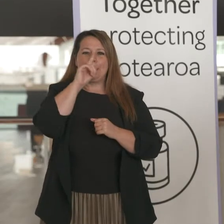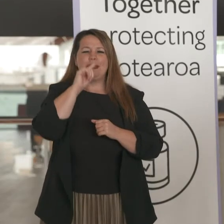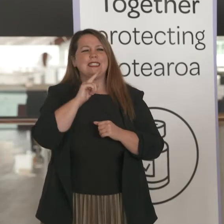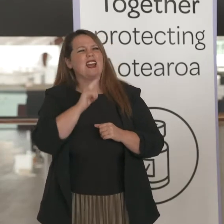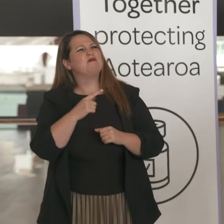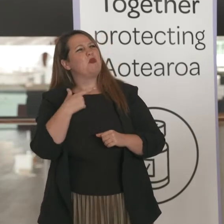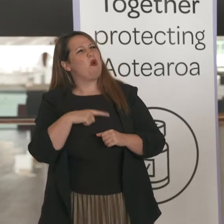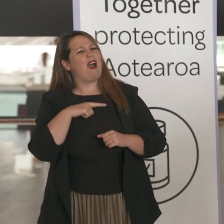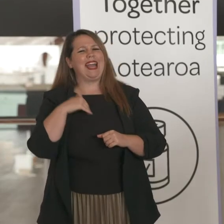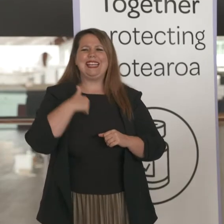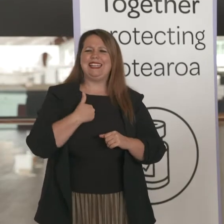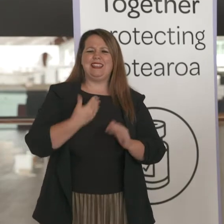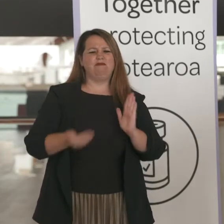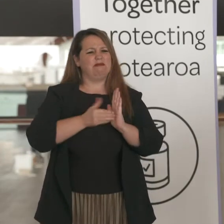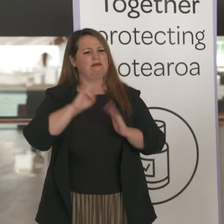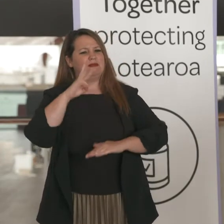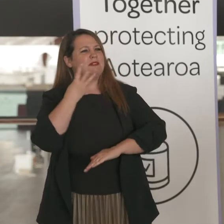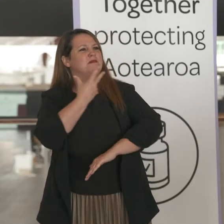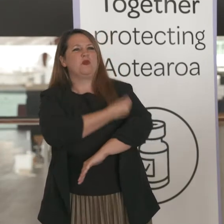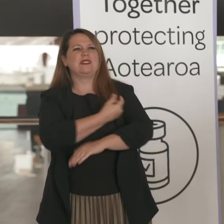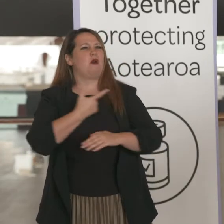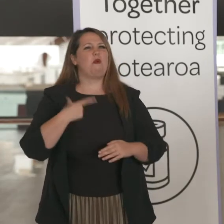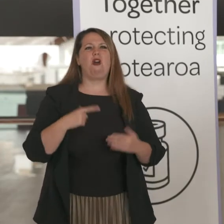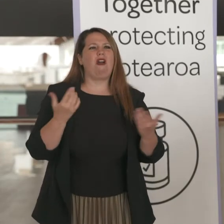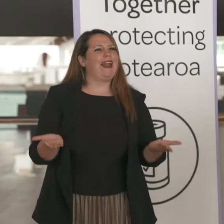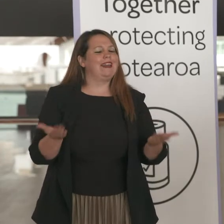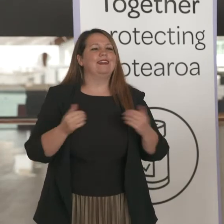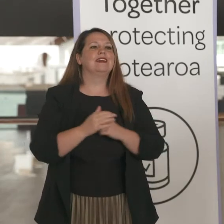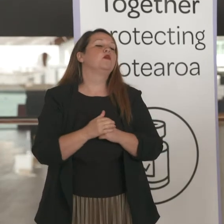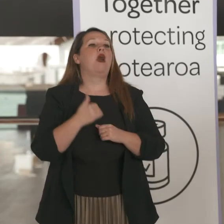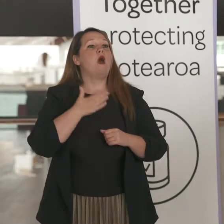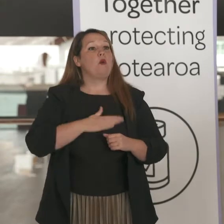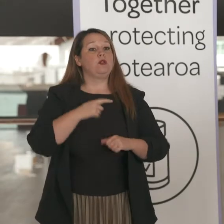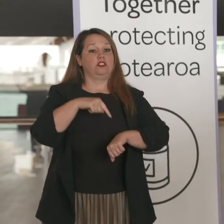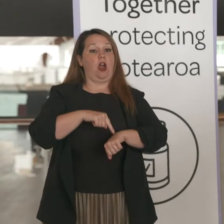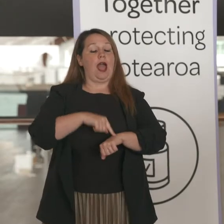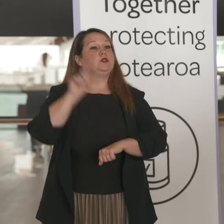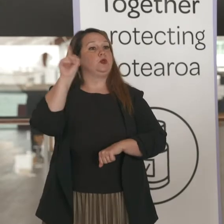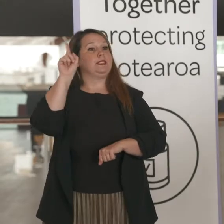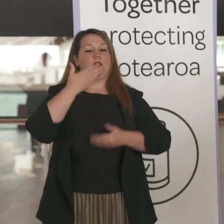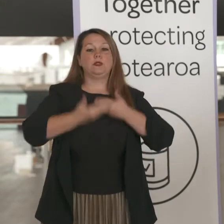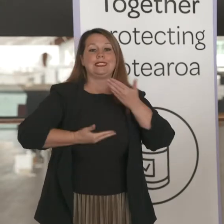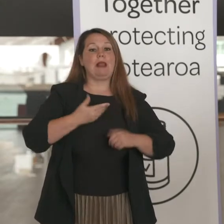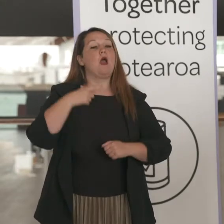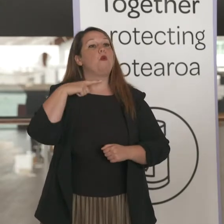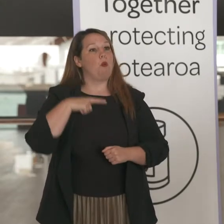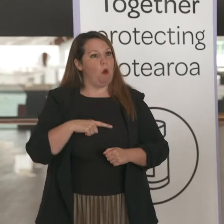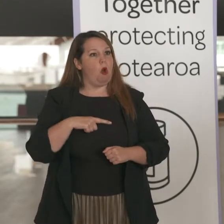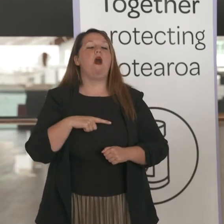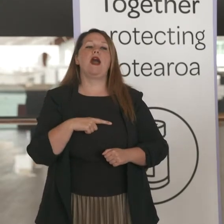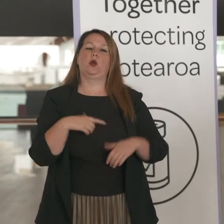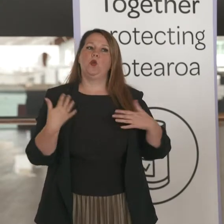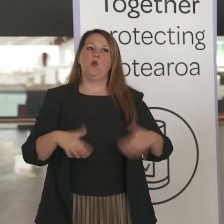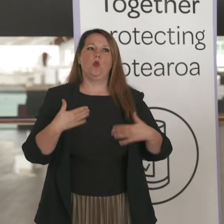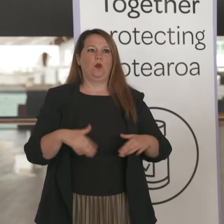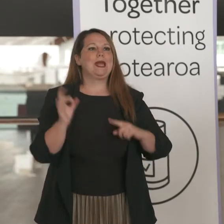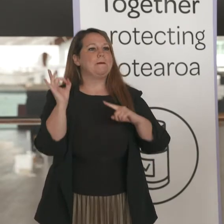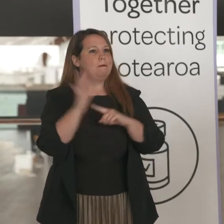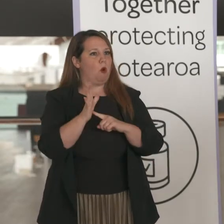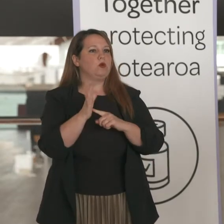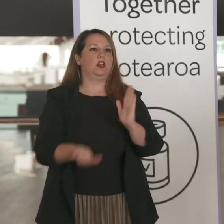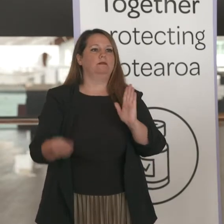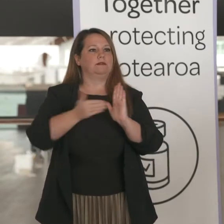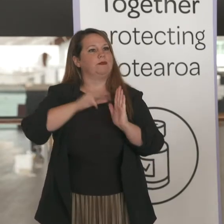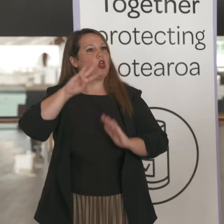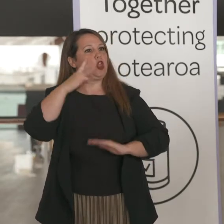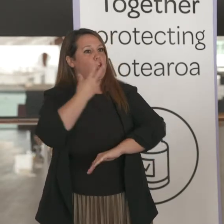why do they need a booster? And I wanted to take some time today to explain why boosters are so important. And